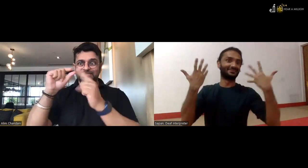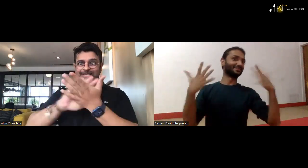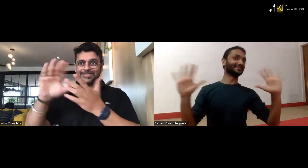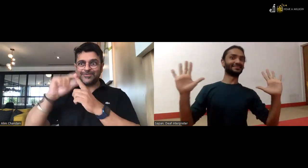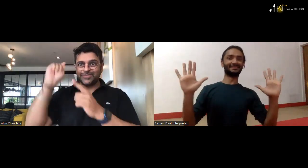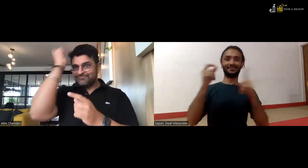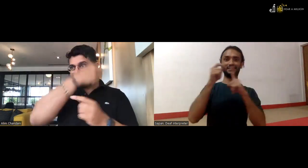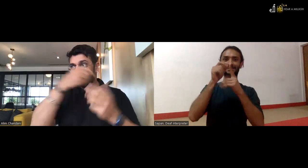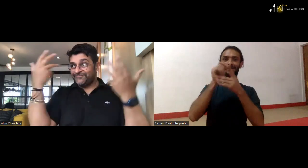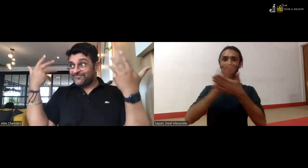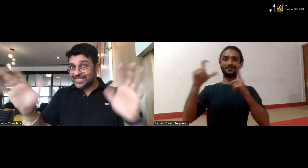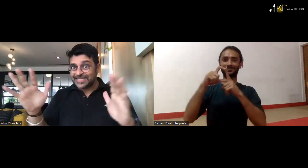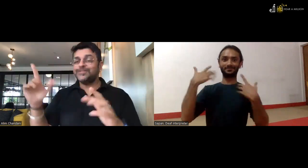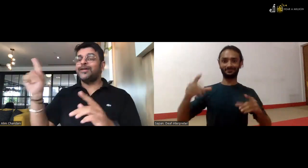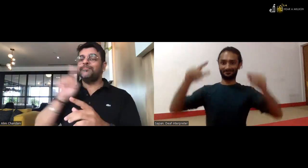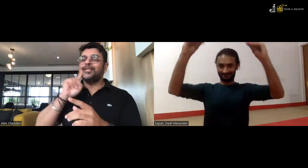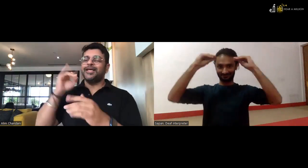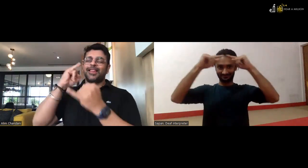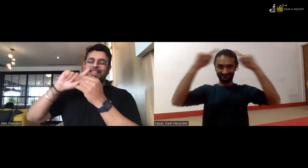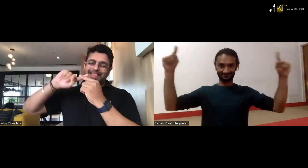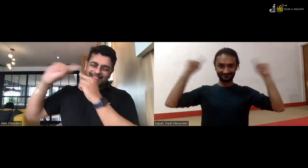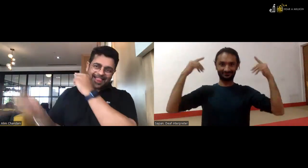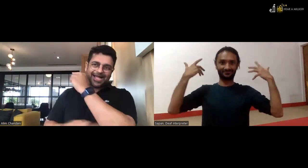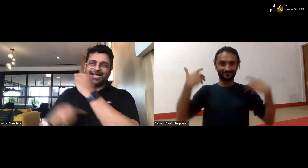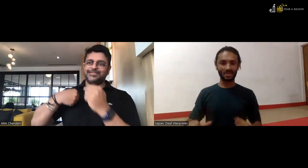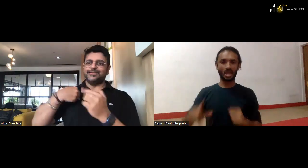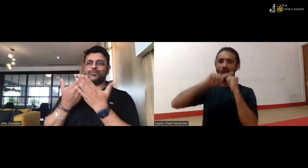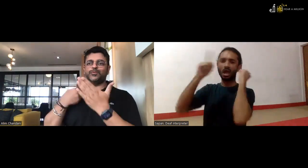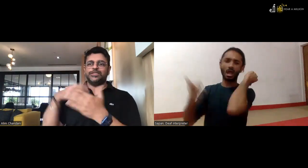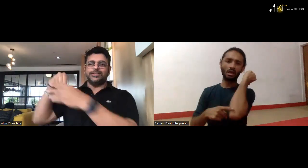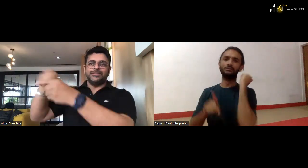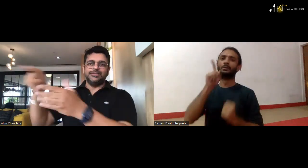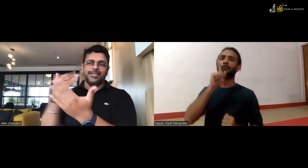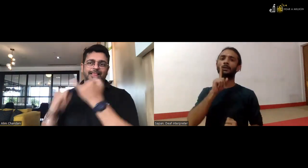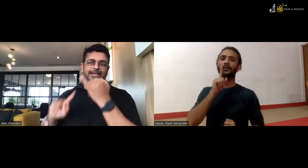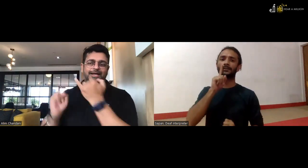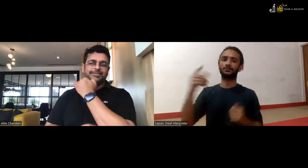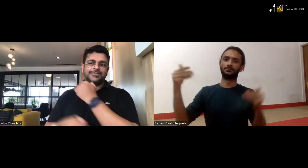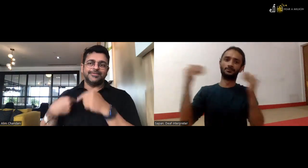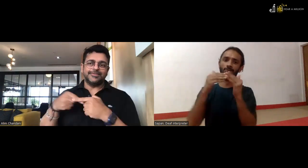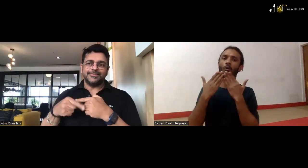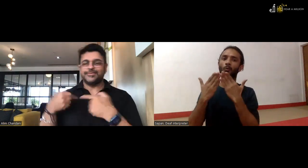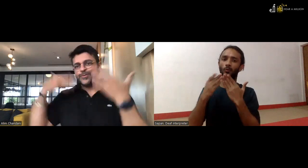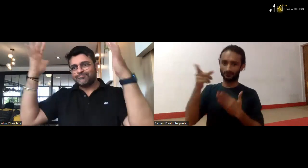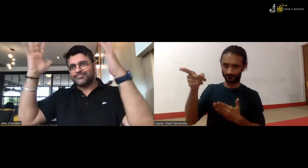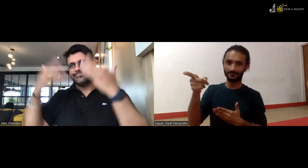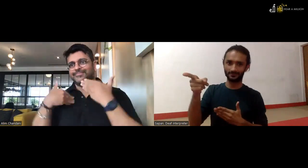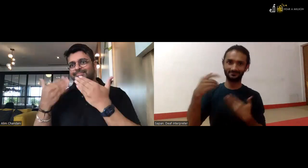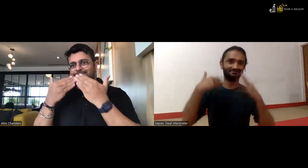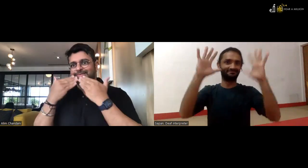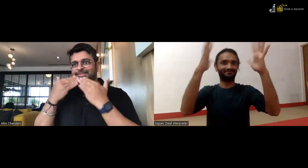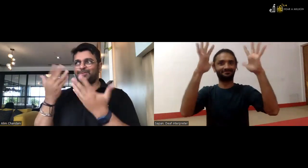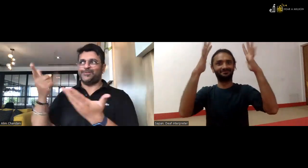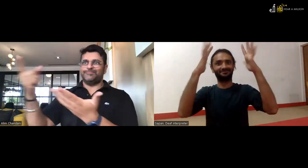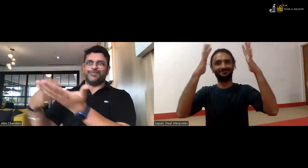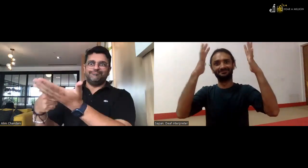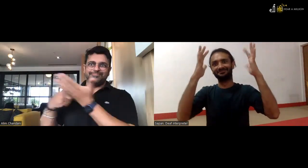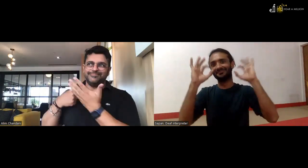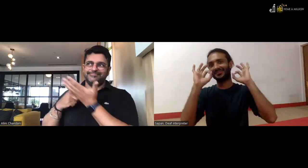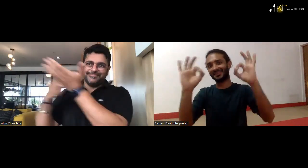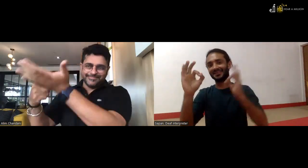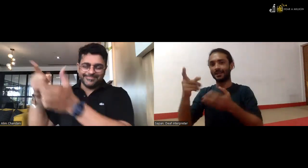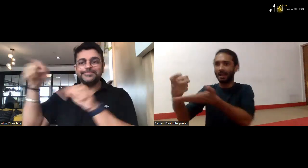once I finished my PhD and I was, in the end, I was his last student. I was his last